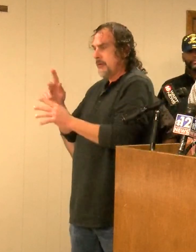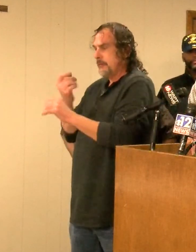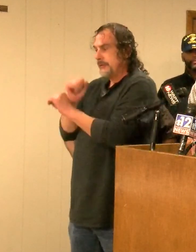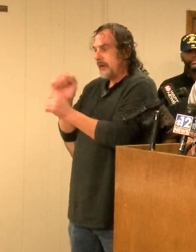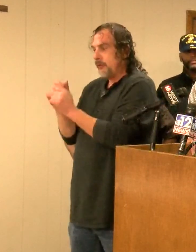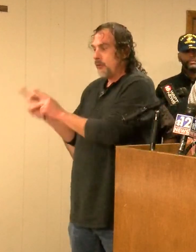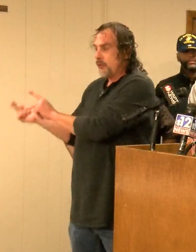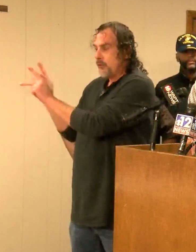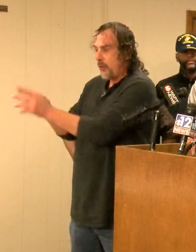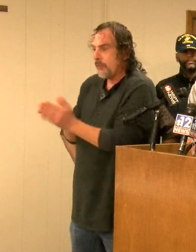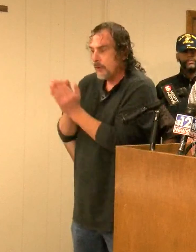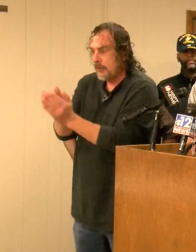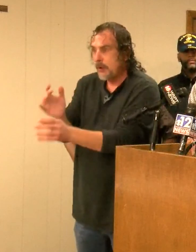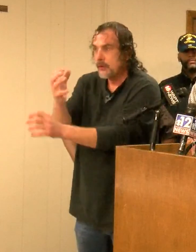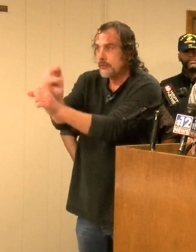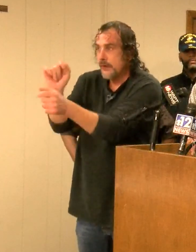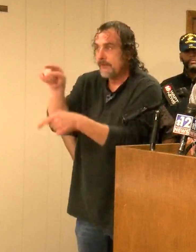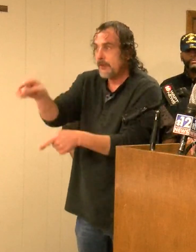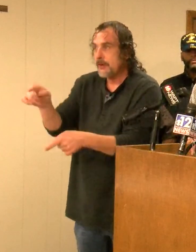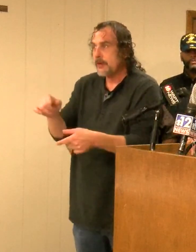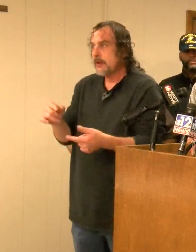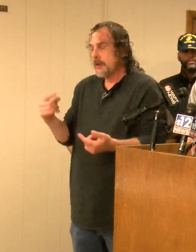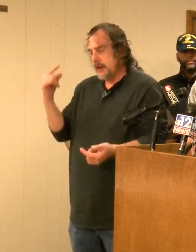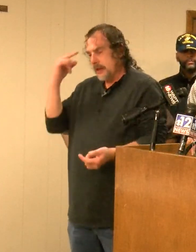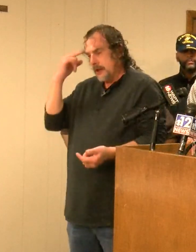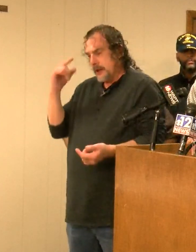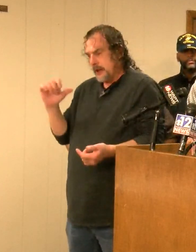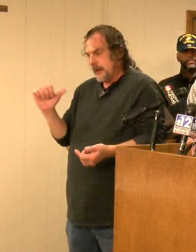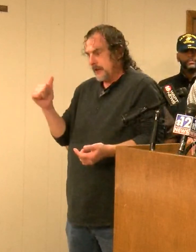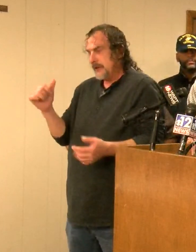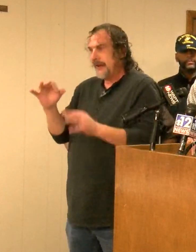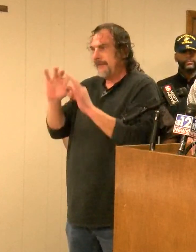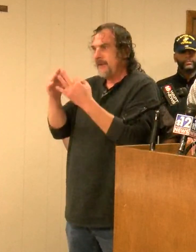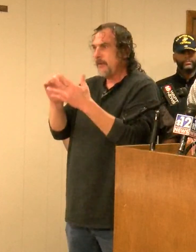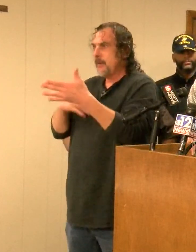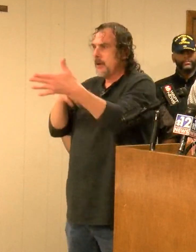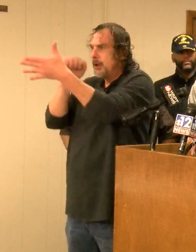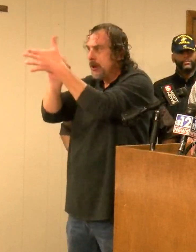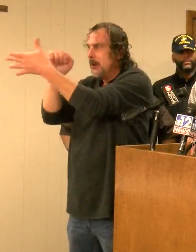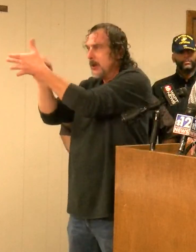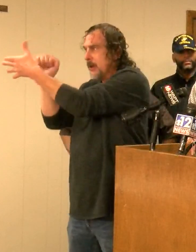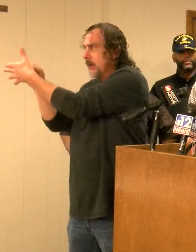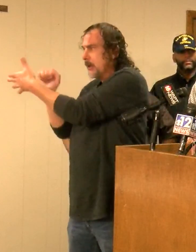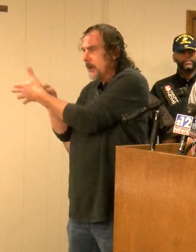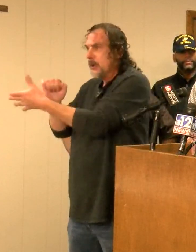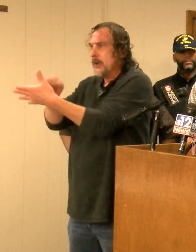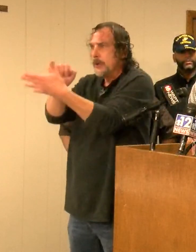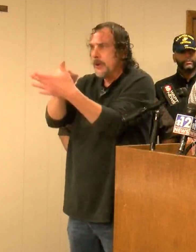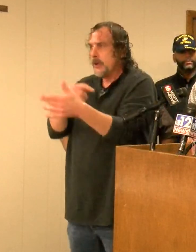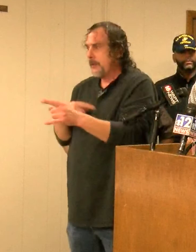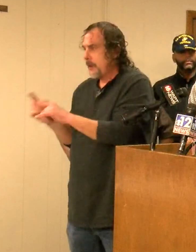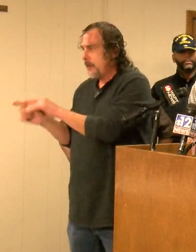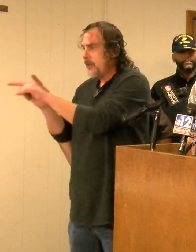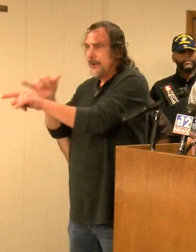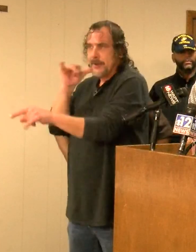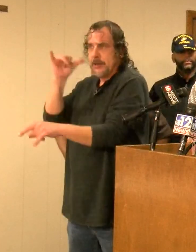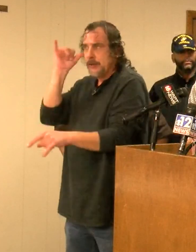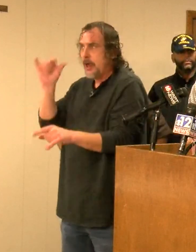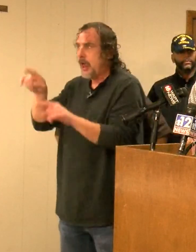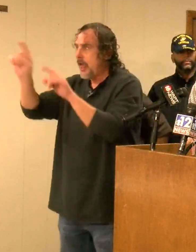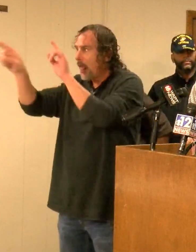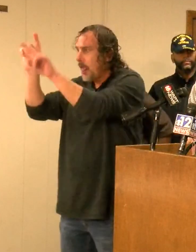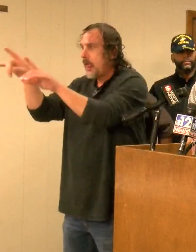go rescue them. I think it's like 10 families. We went door to door yesterday, or the swift water rescue teams went door to door